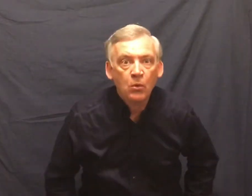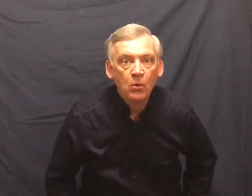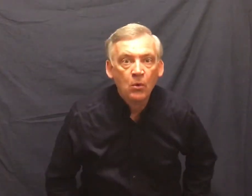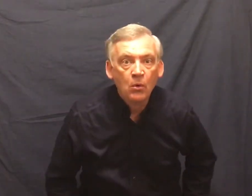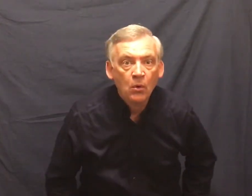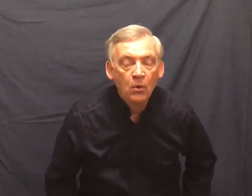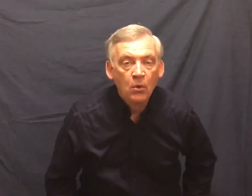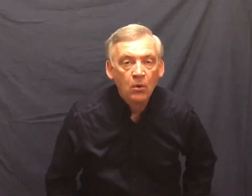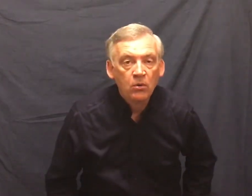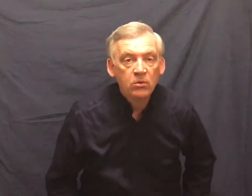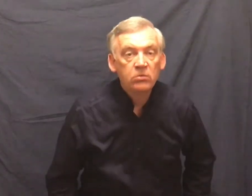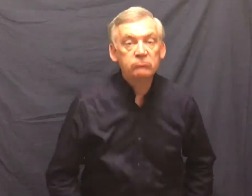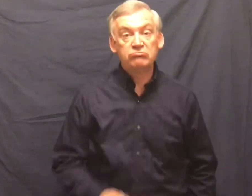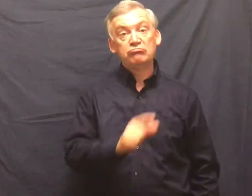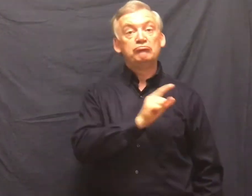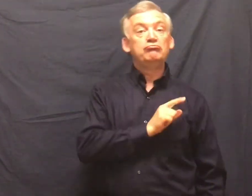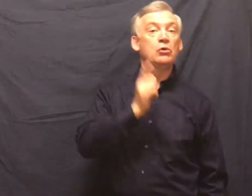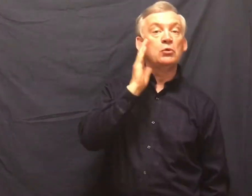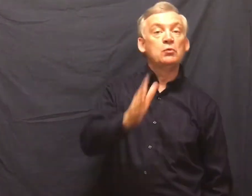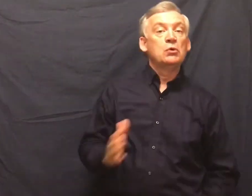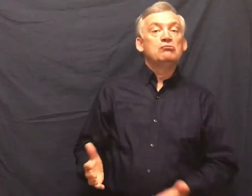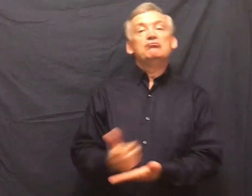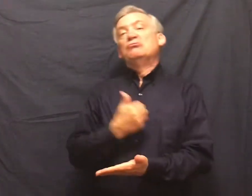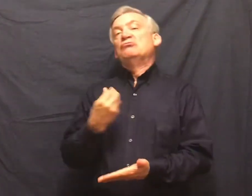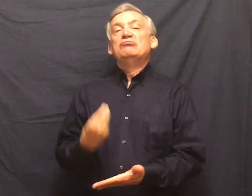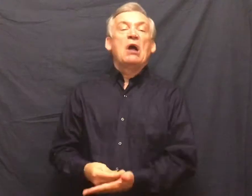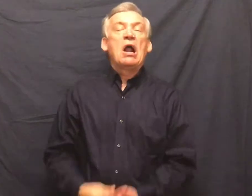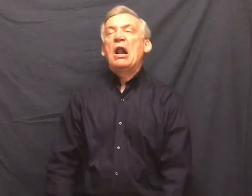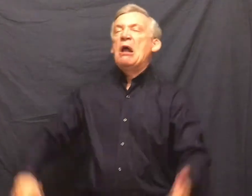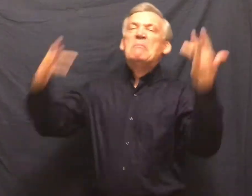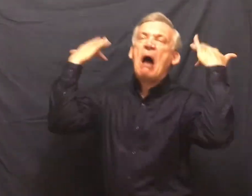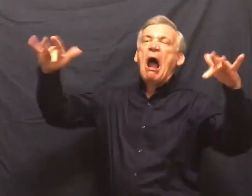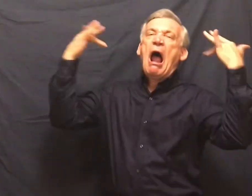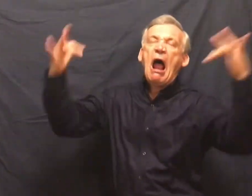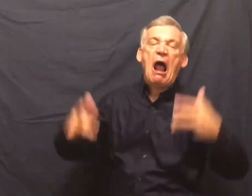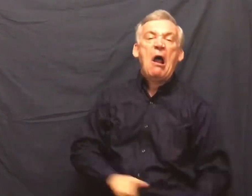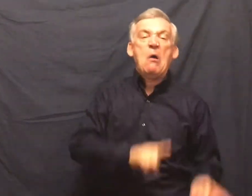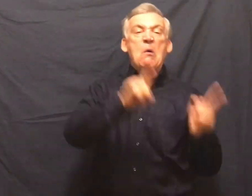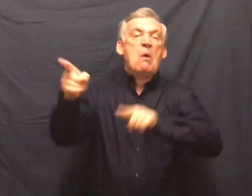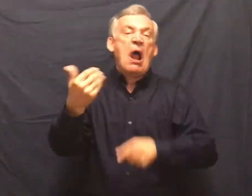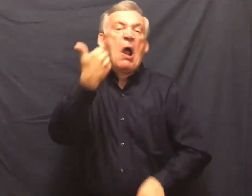He would have took his pay and raised heck in a whorehouse, and he could have sat in a pool room and